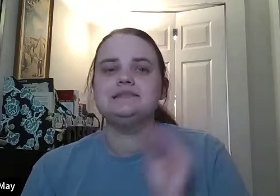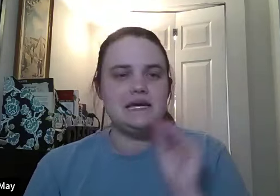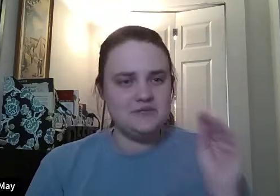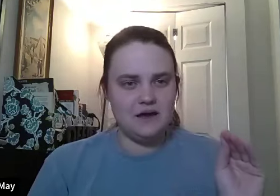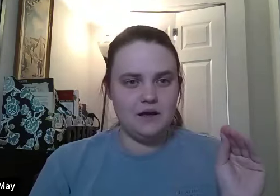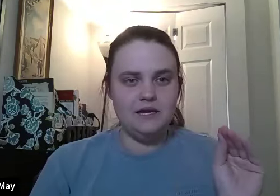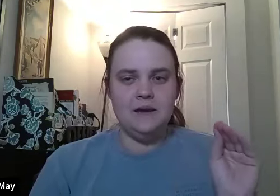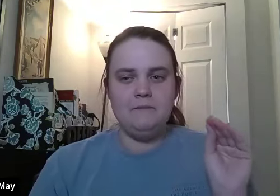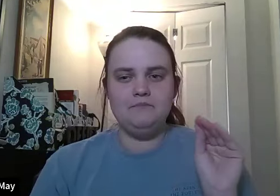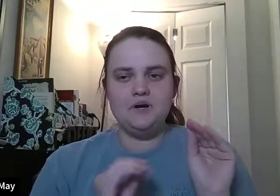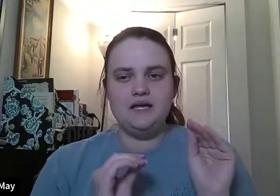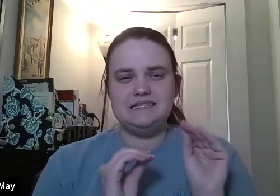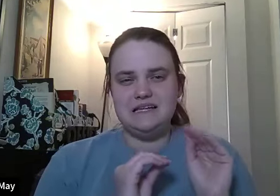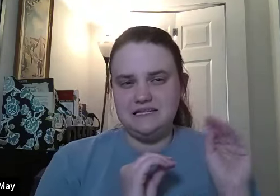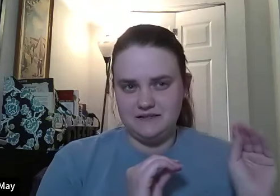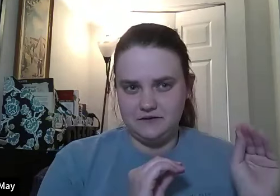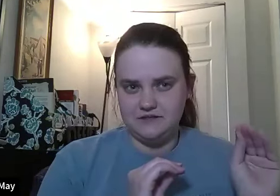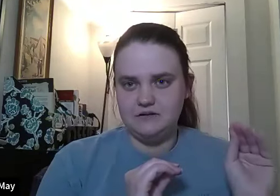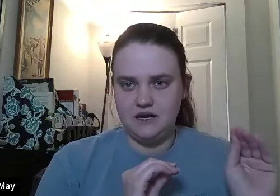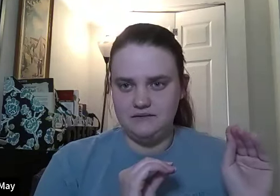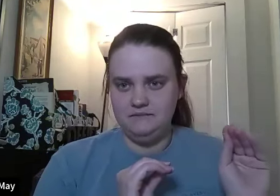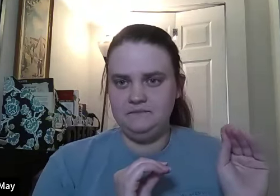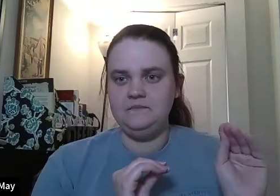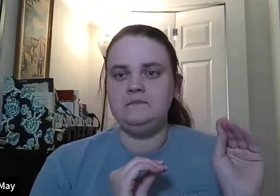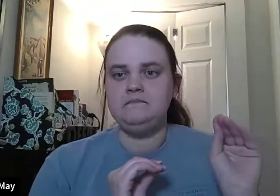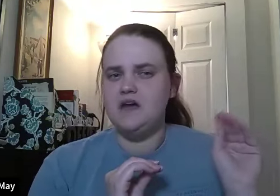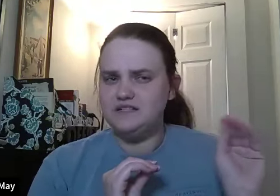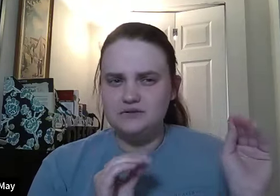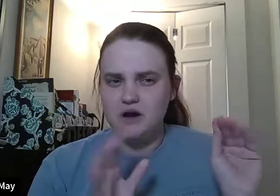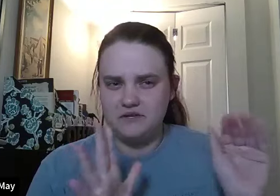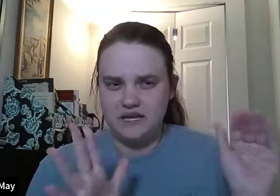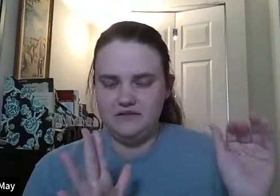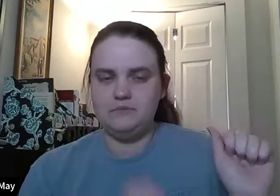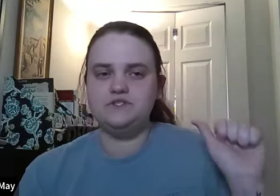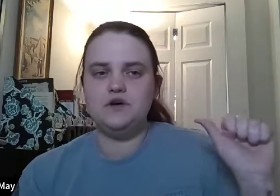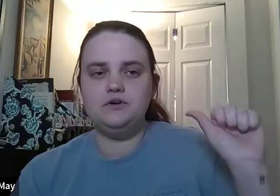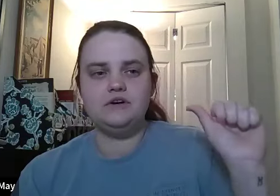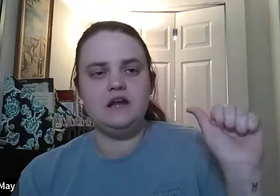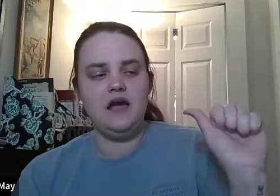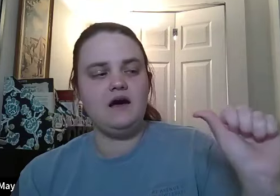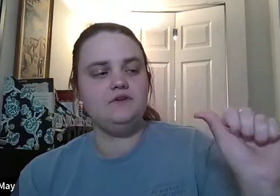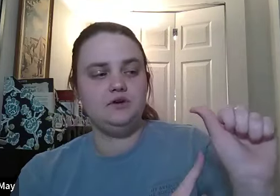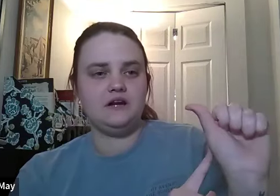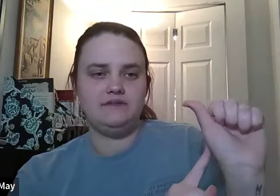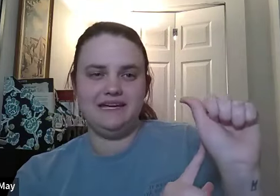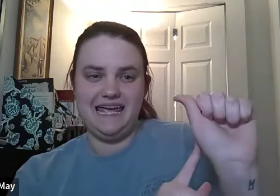Same sign, but slight difference, okay? Not too complicated though. So you're gonna have like an